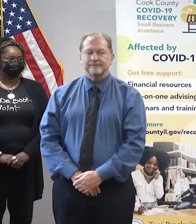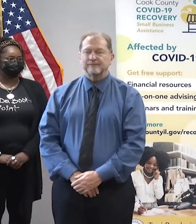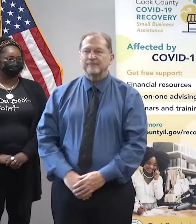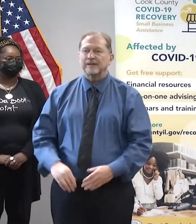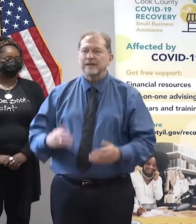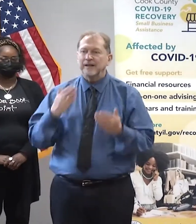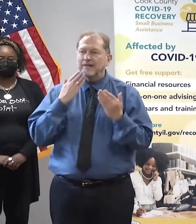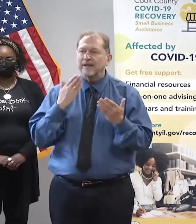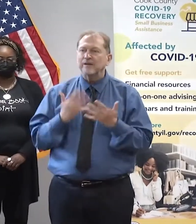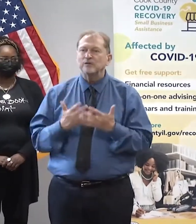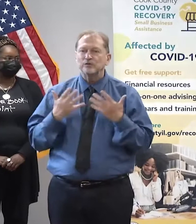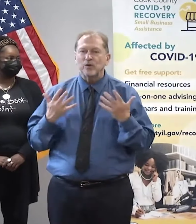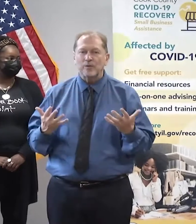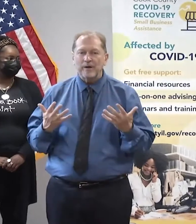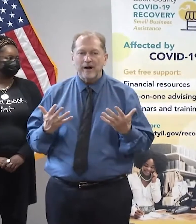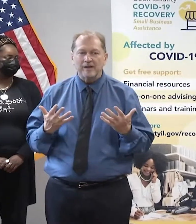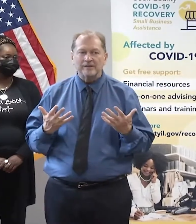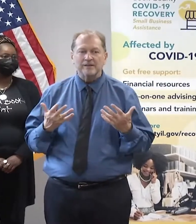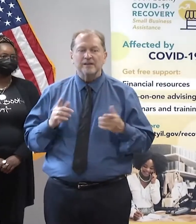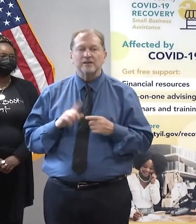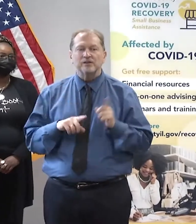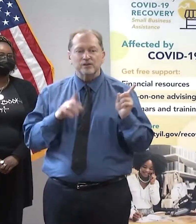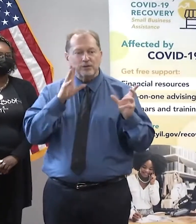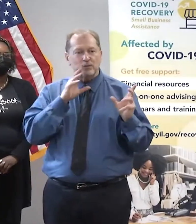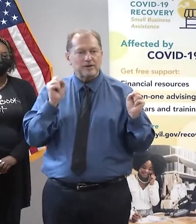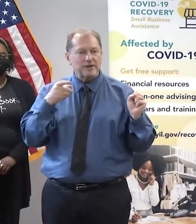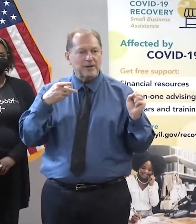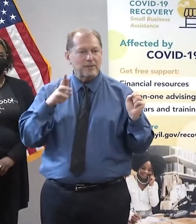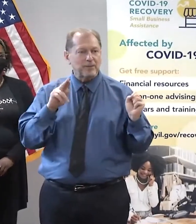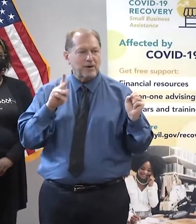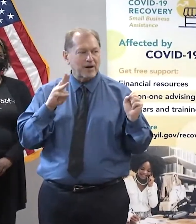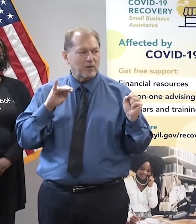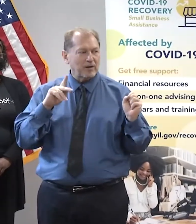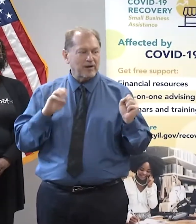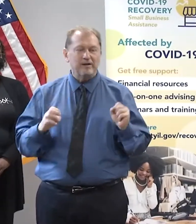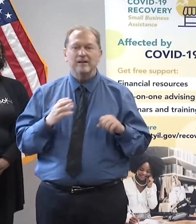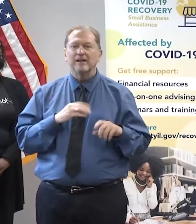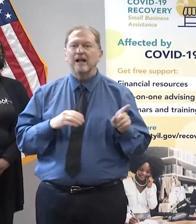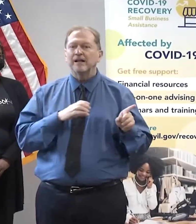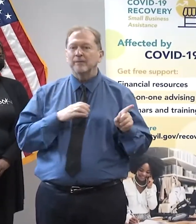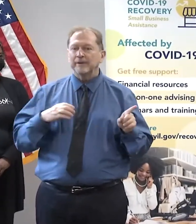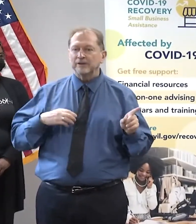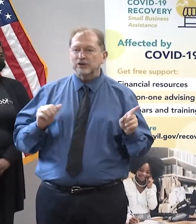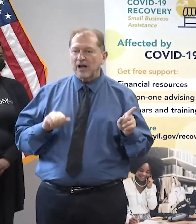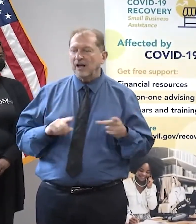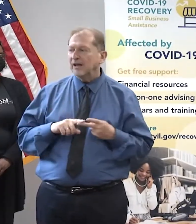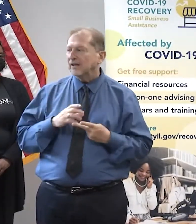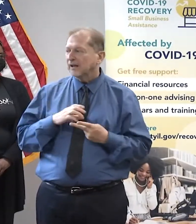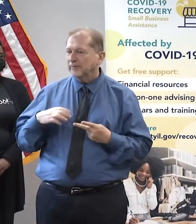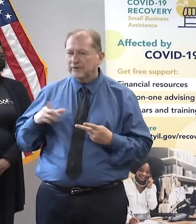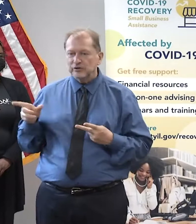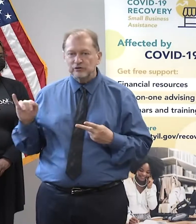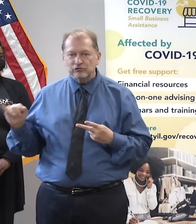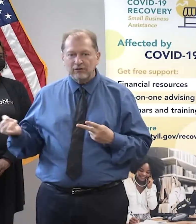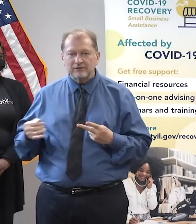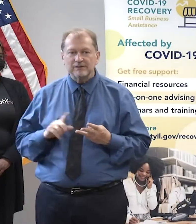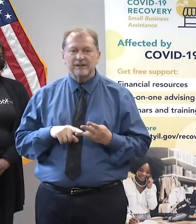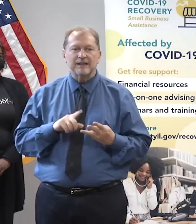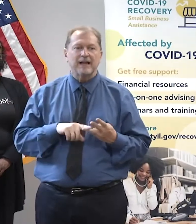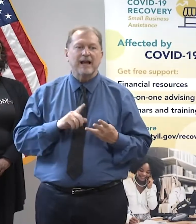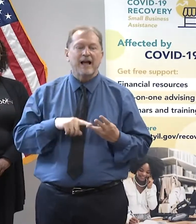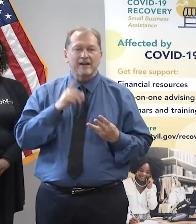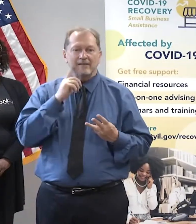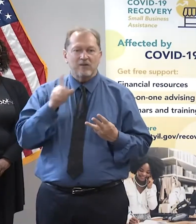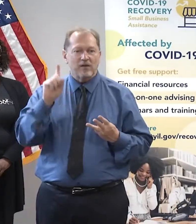Thank you so much to President Preckwinkle and Commissioners Anaya and Johnson, and for the Bureau for